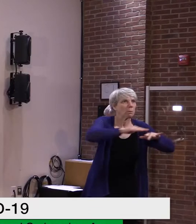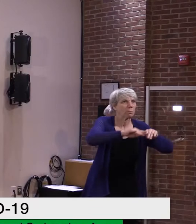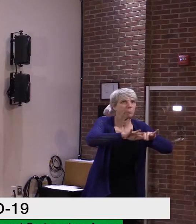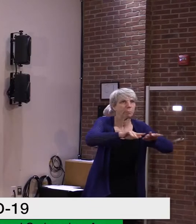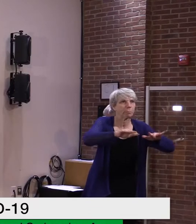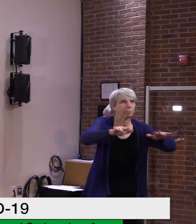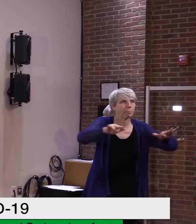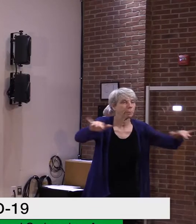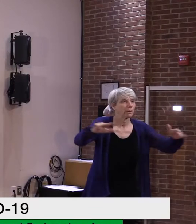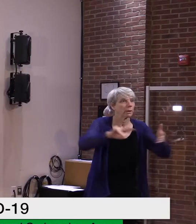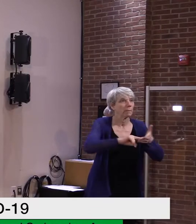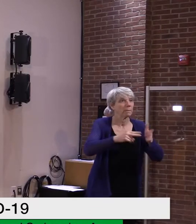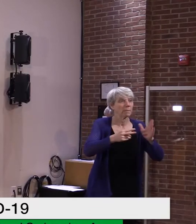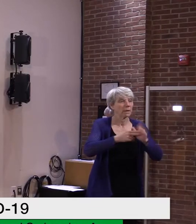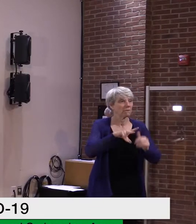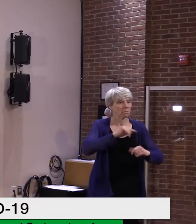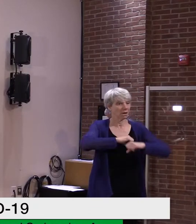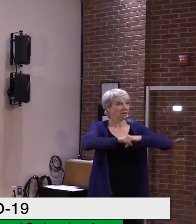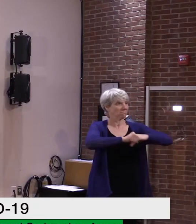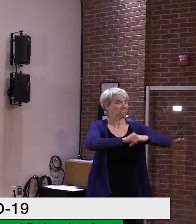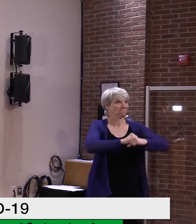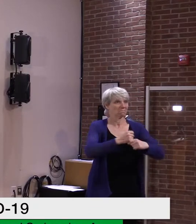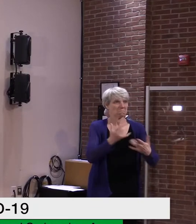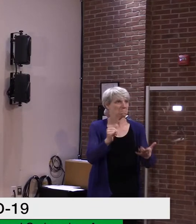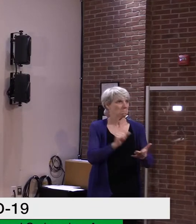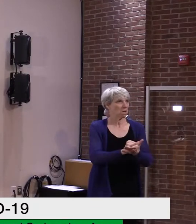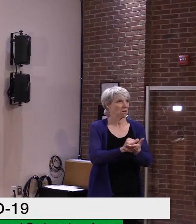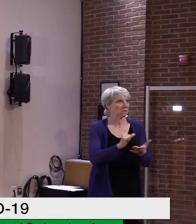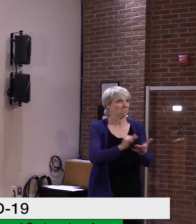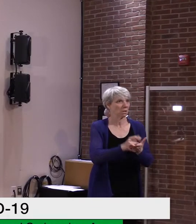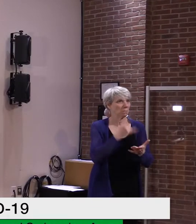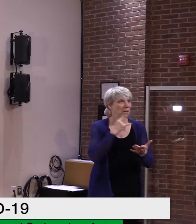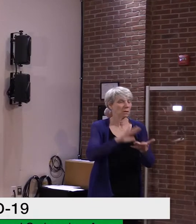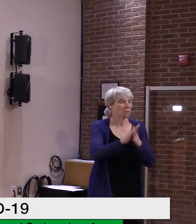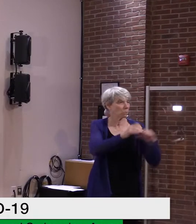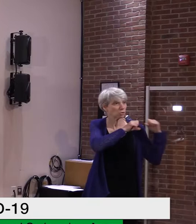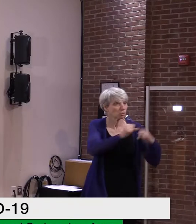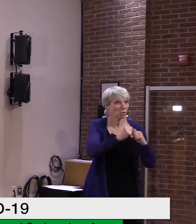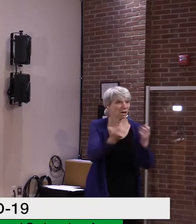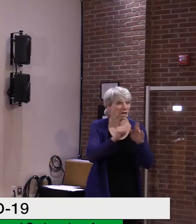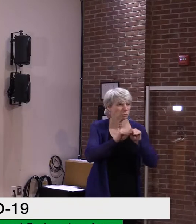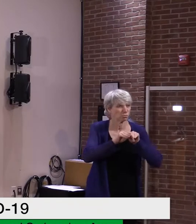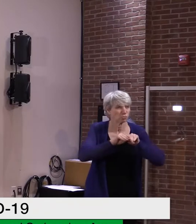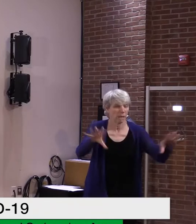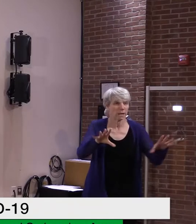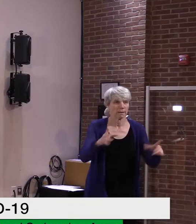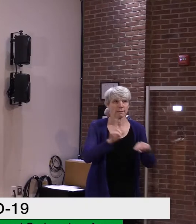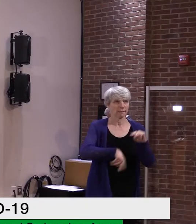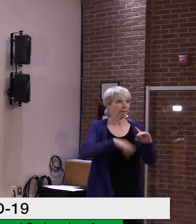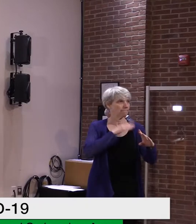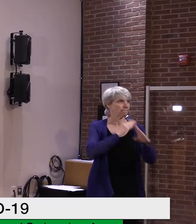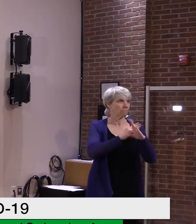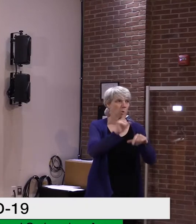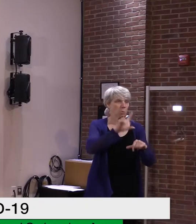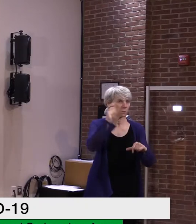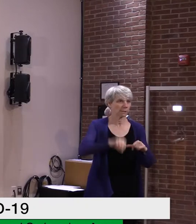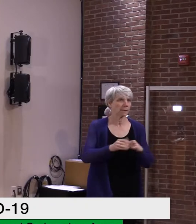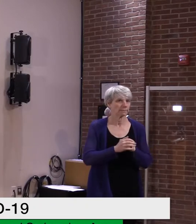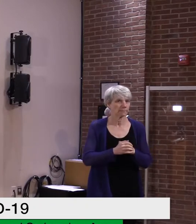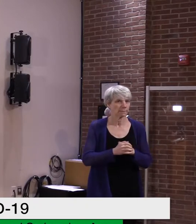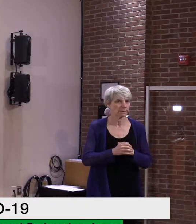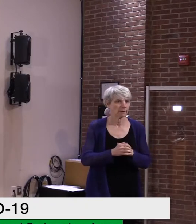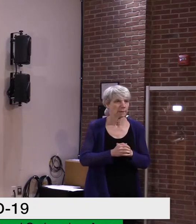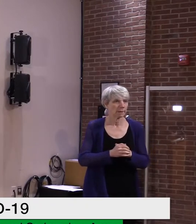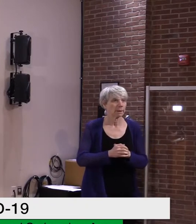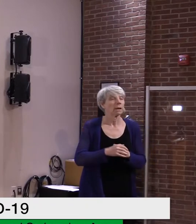as community immunity, whether there are variant strains or not. We have good evidence that our vaccination rate is